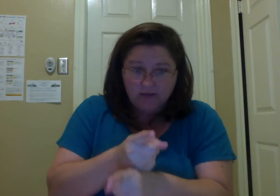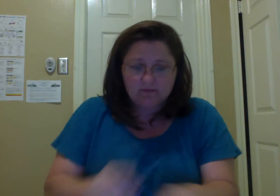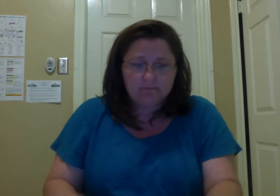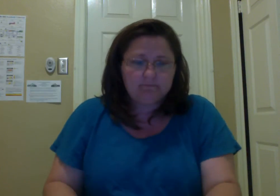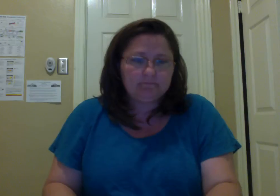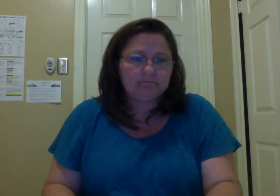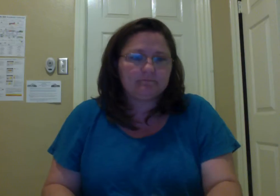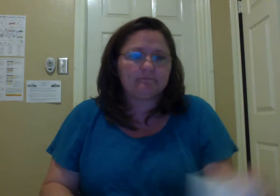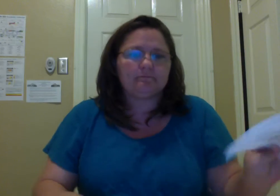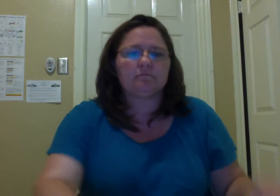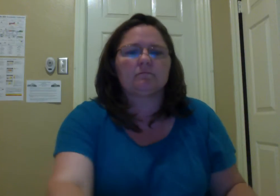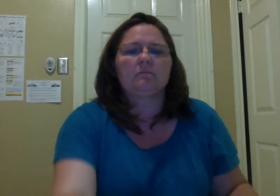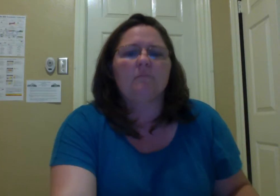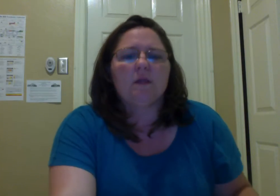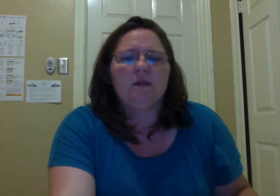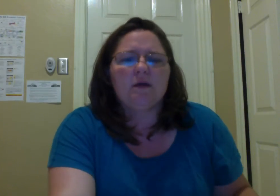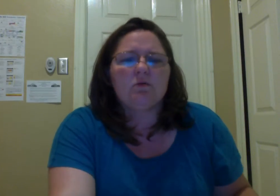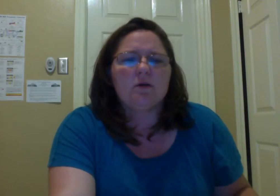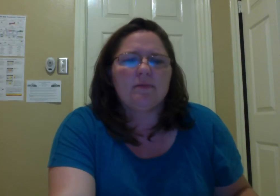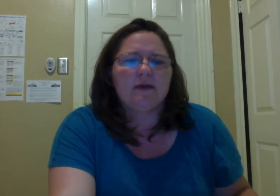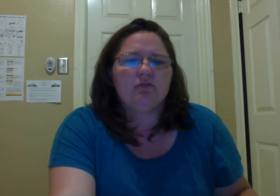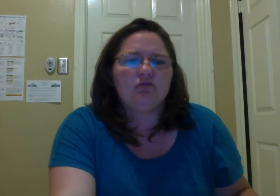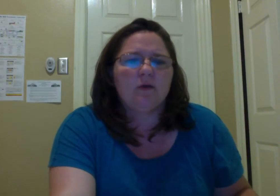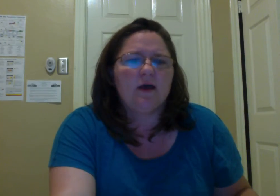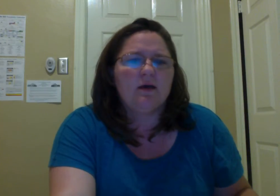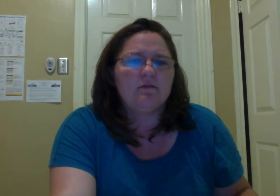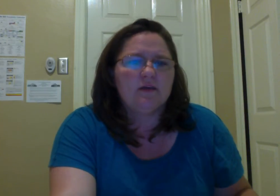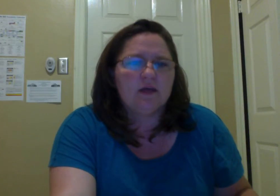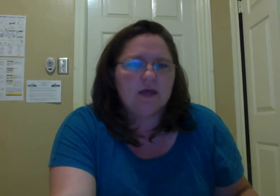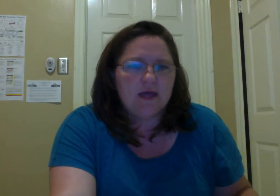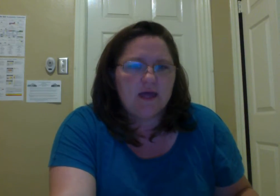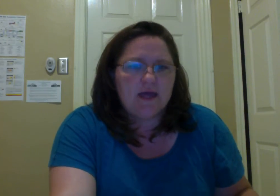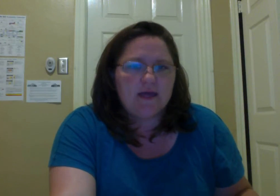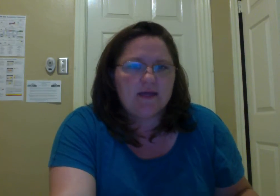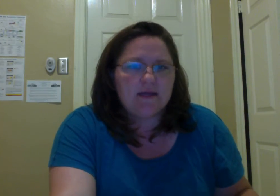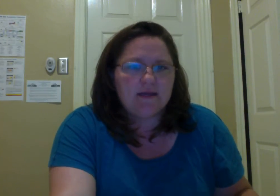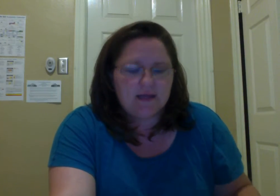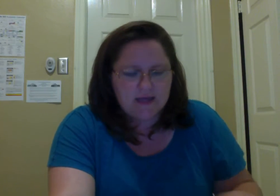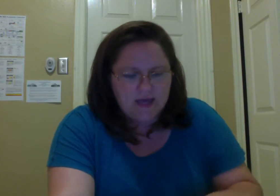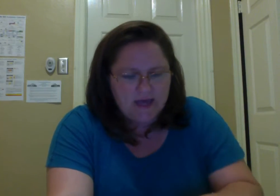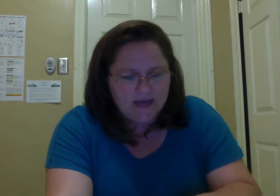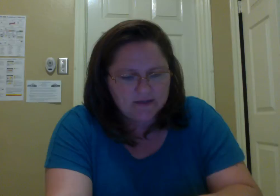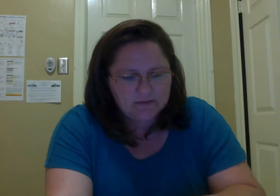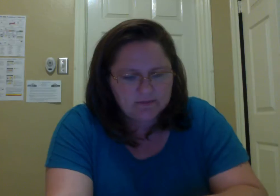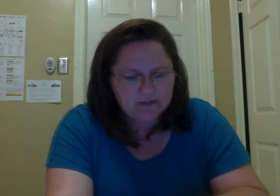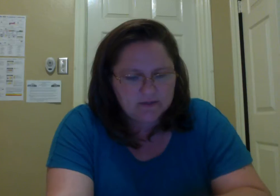correct? Now we're on page 12. And Adam,